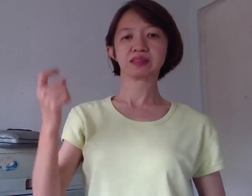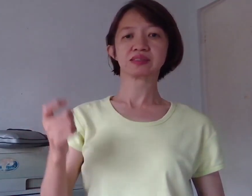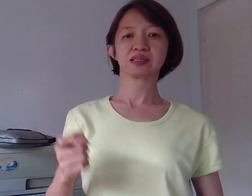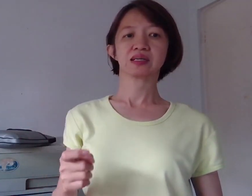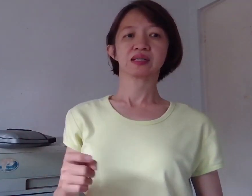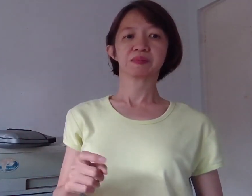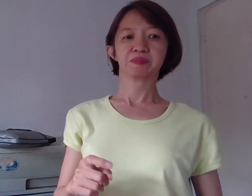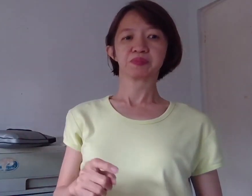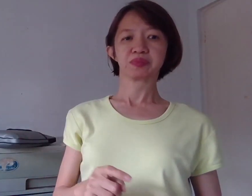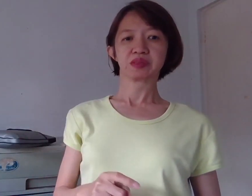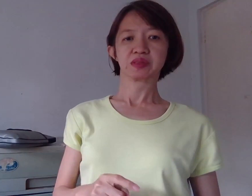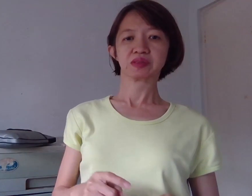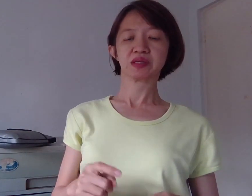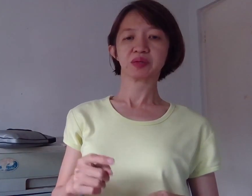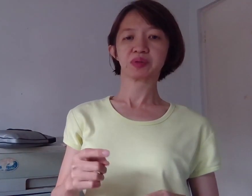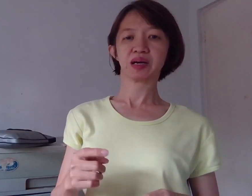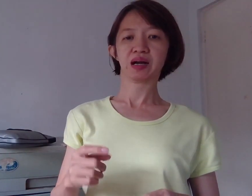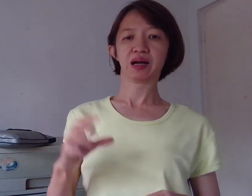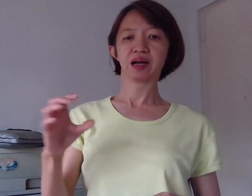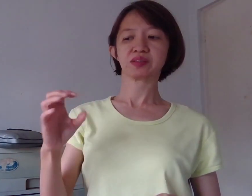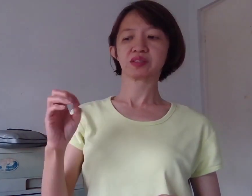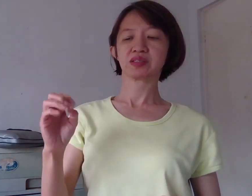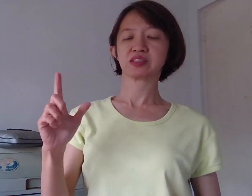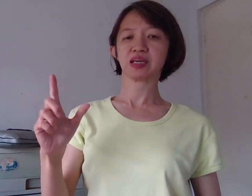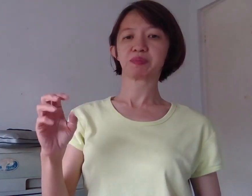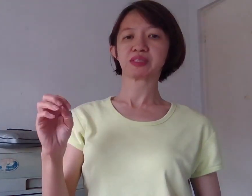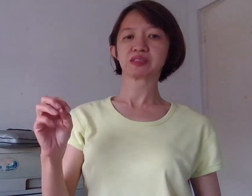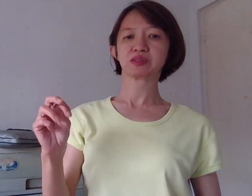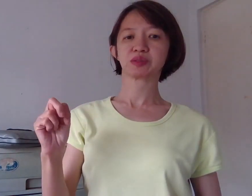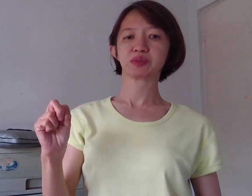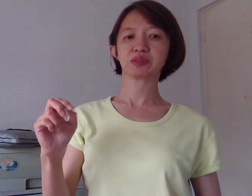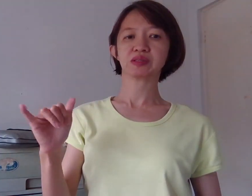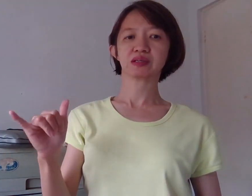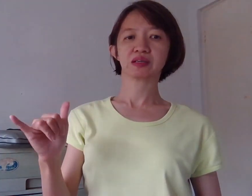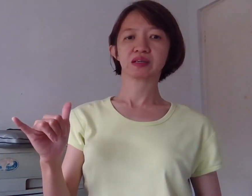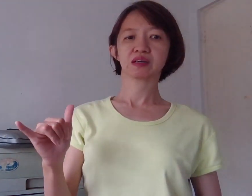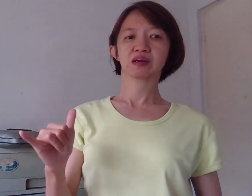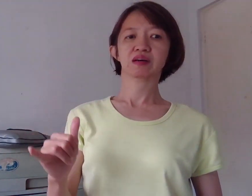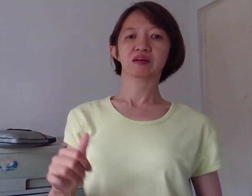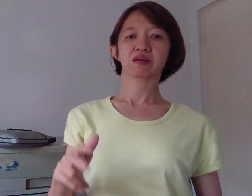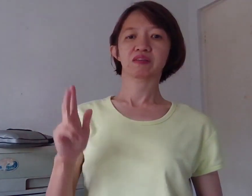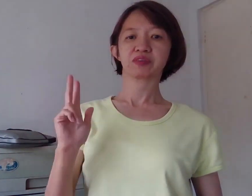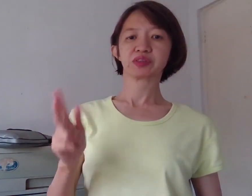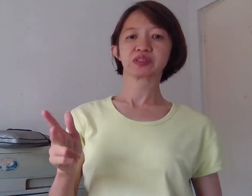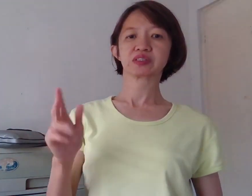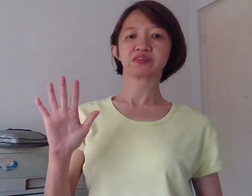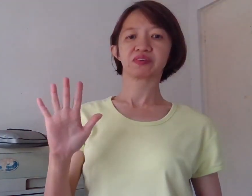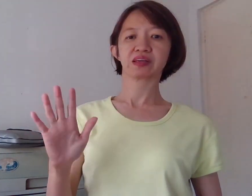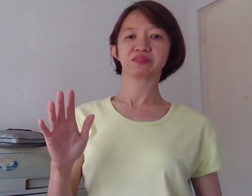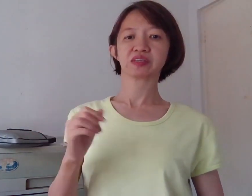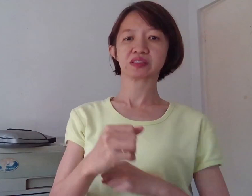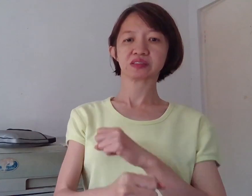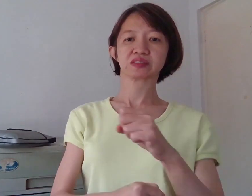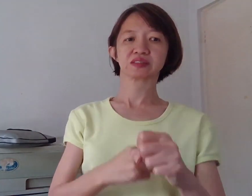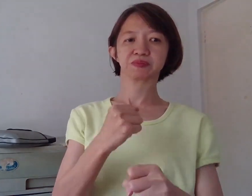because they were under the Japanese rule for 35 years.